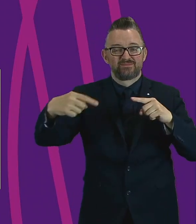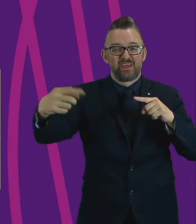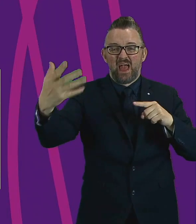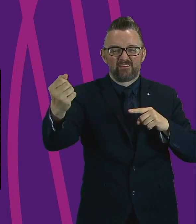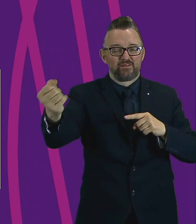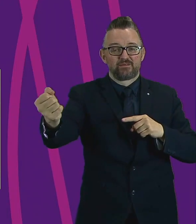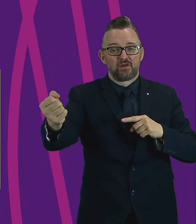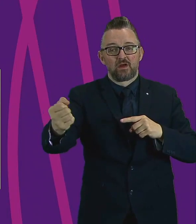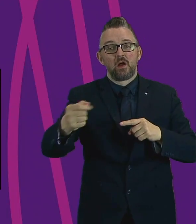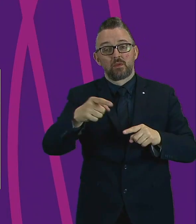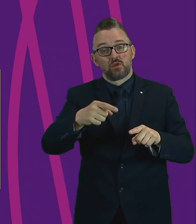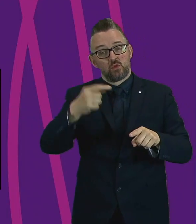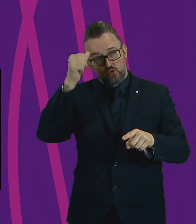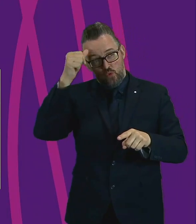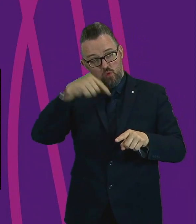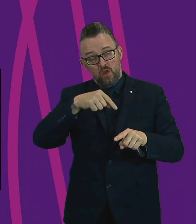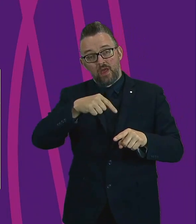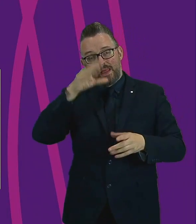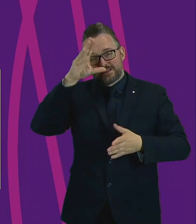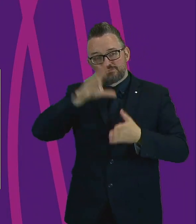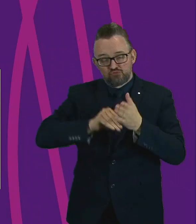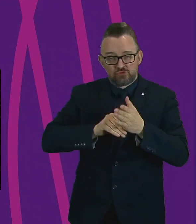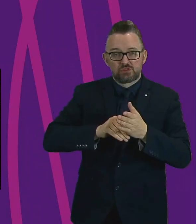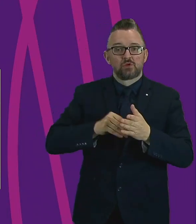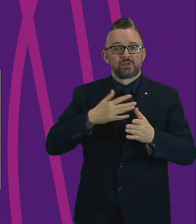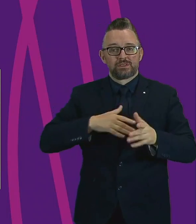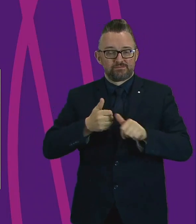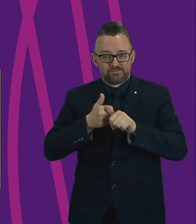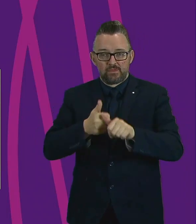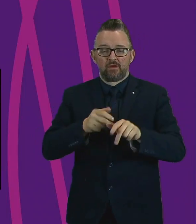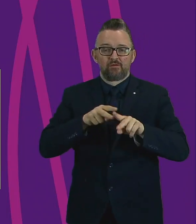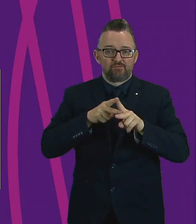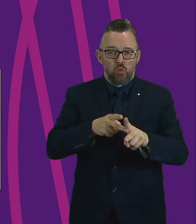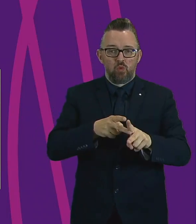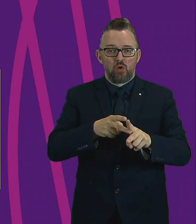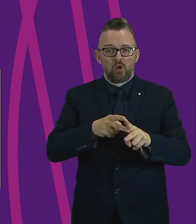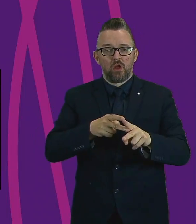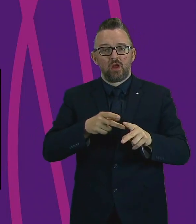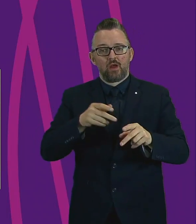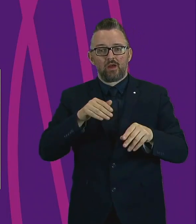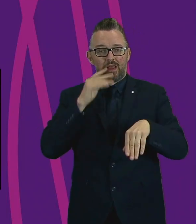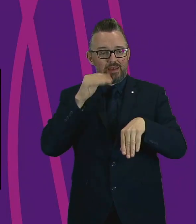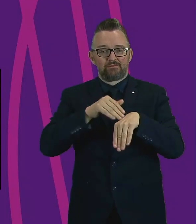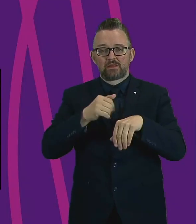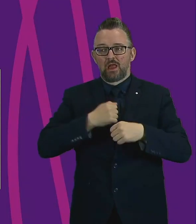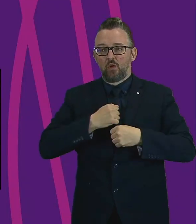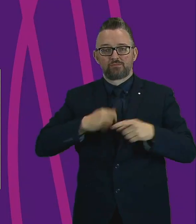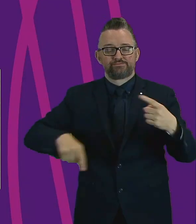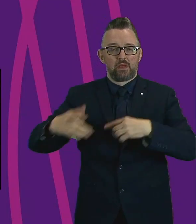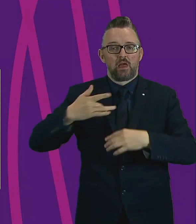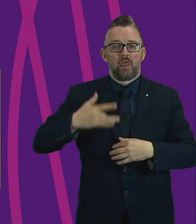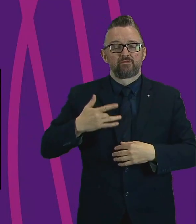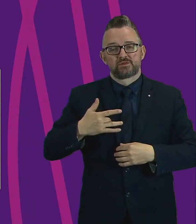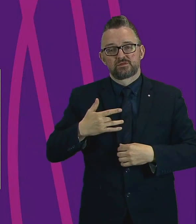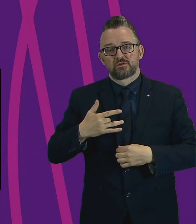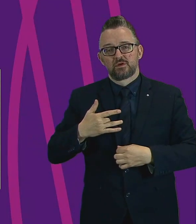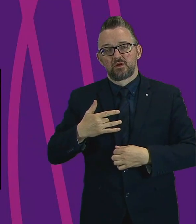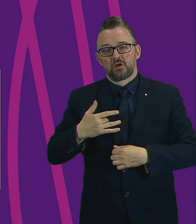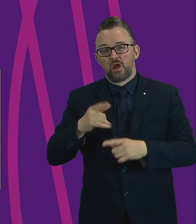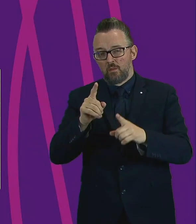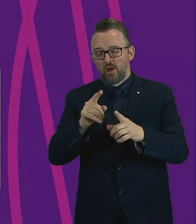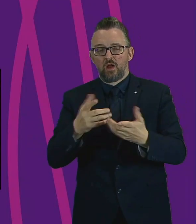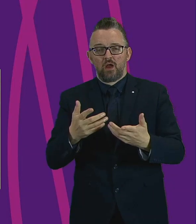legacy will be at huge cost in lives and in our economy, and in how we live. But we should also consider what this tells us about the